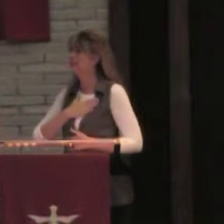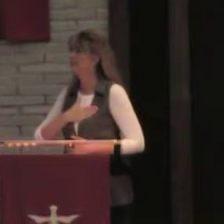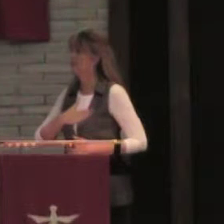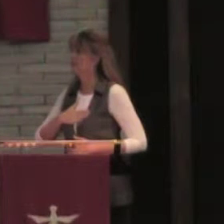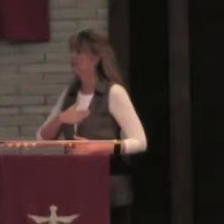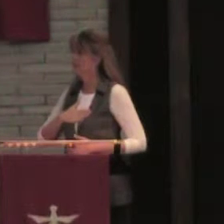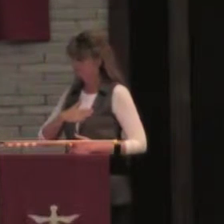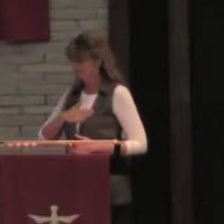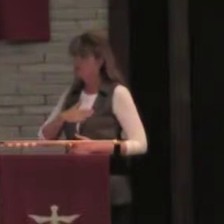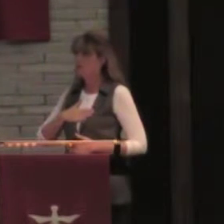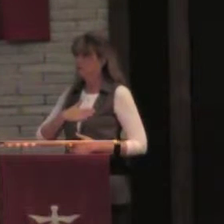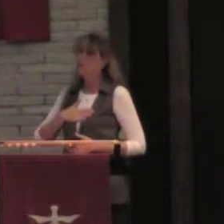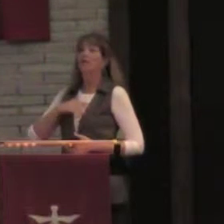and part of what pleases Him